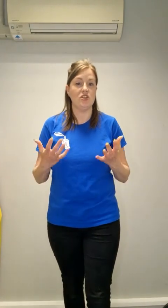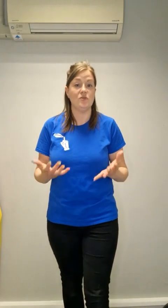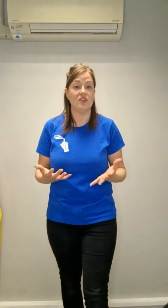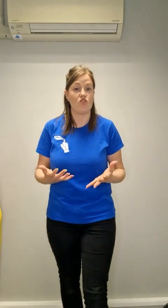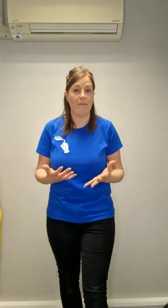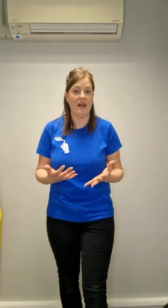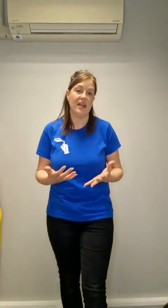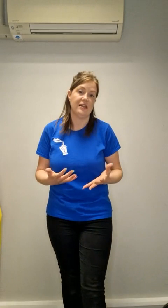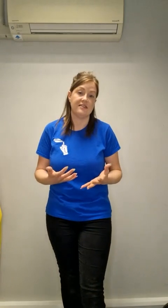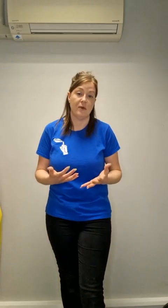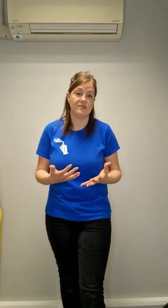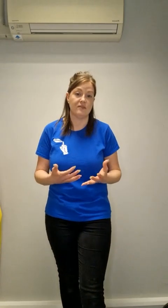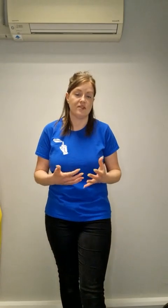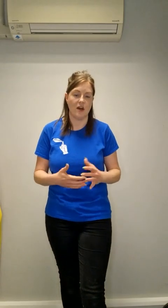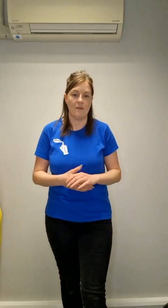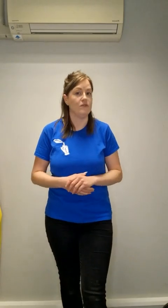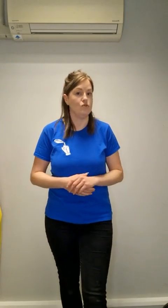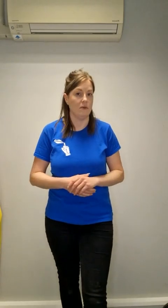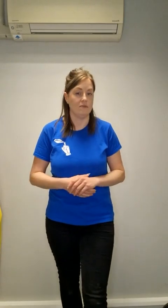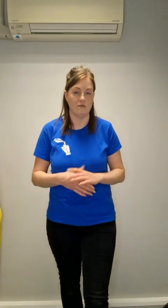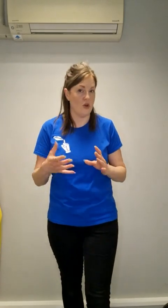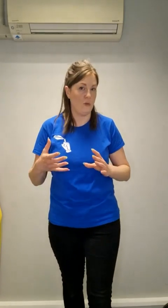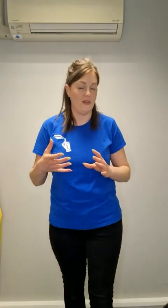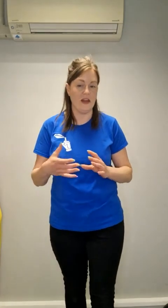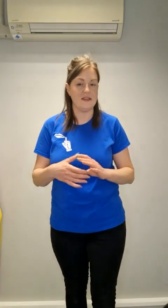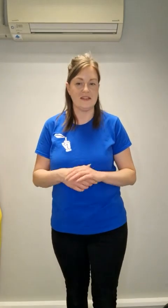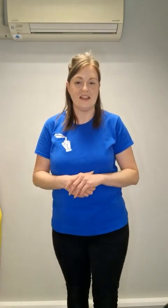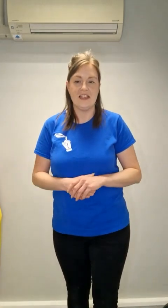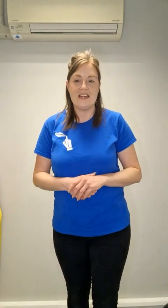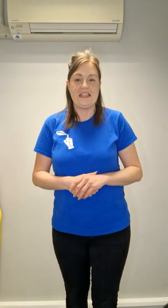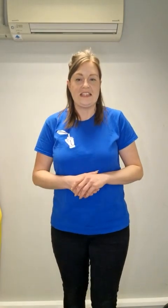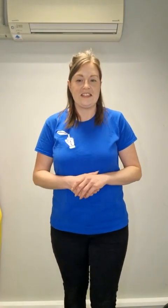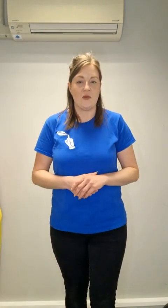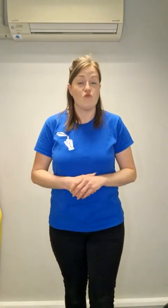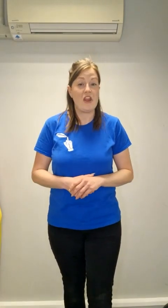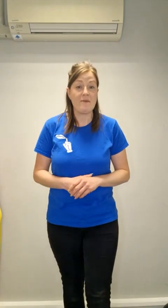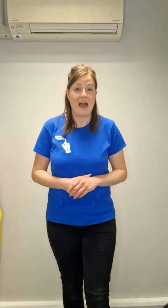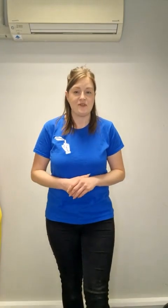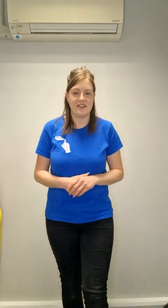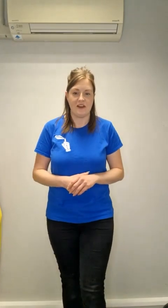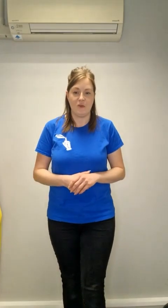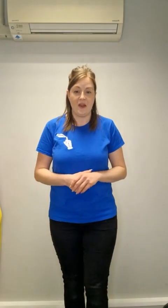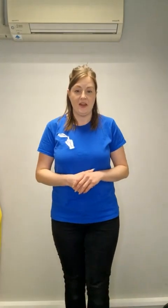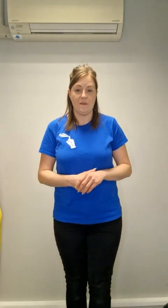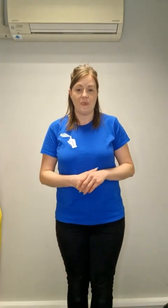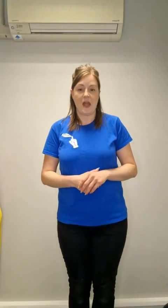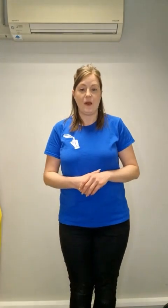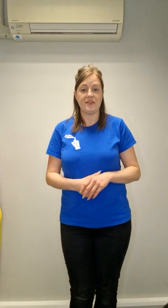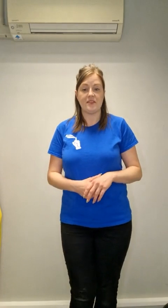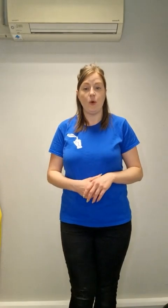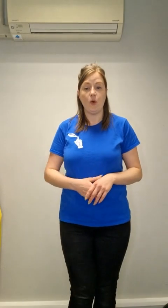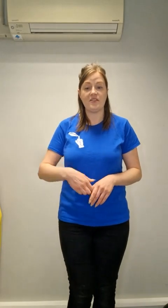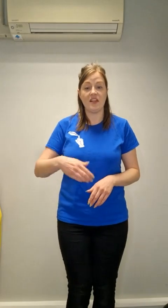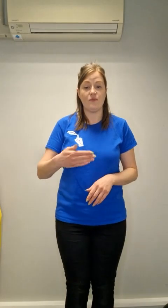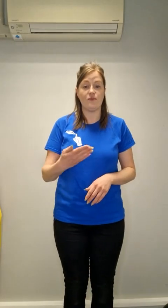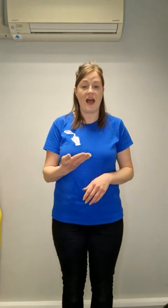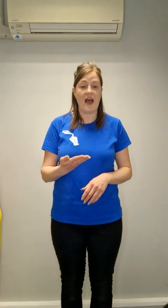using trampolines most of the time if you don't know what that is. So rebound therapy, our supporting flat